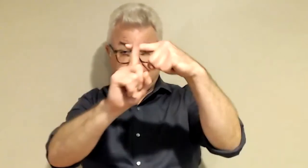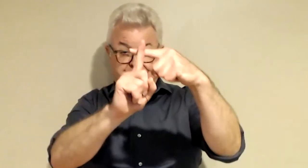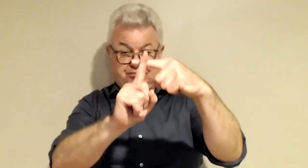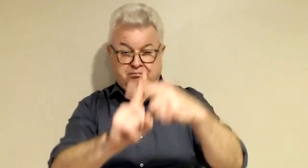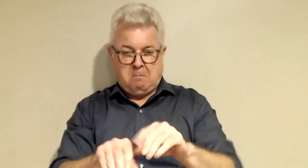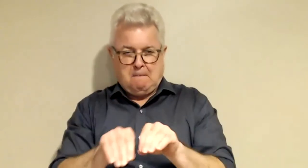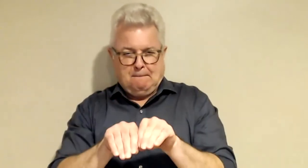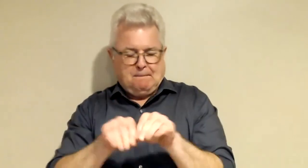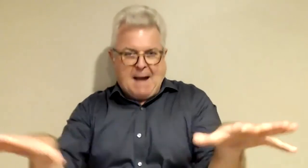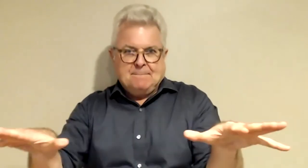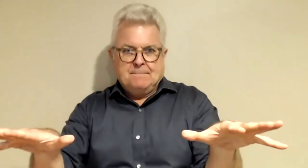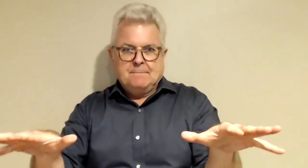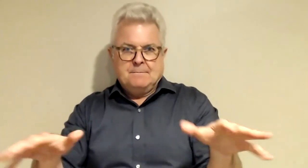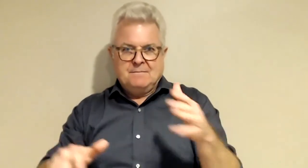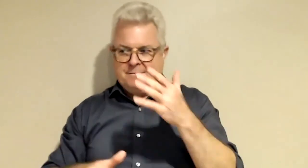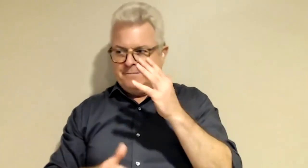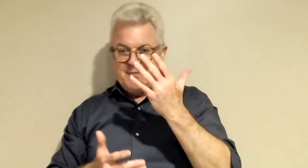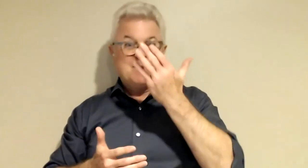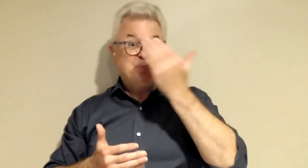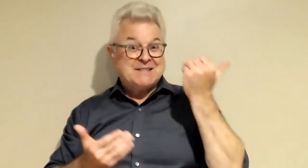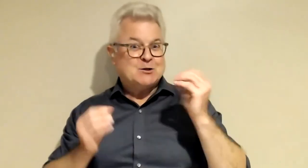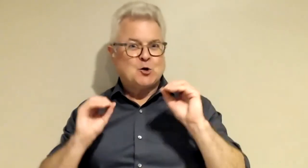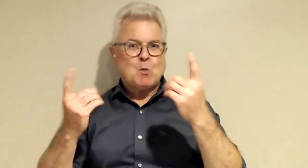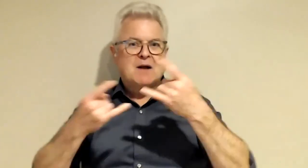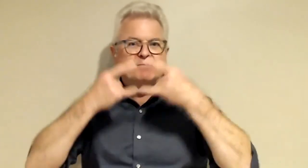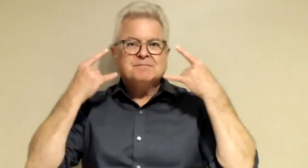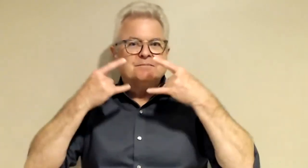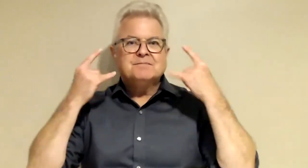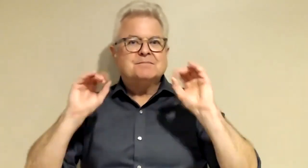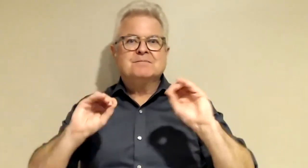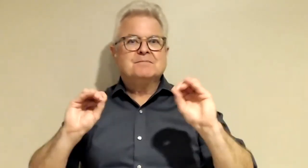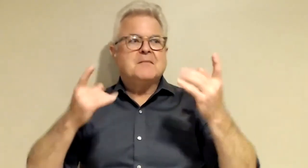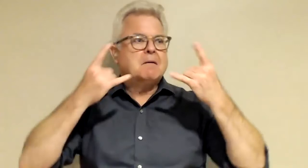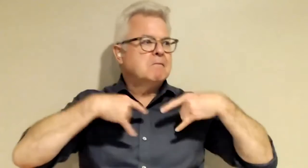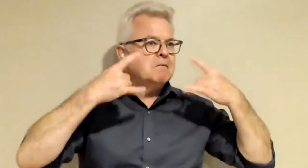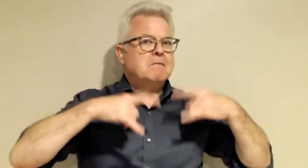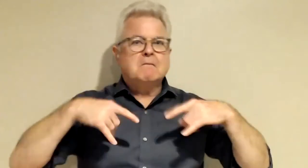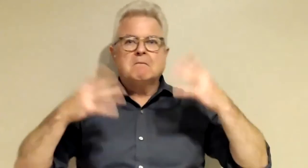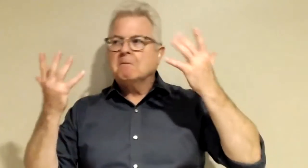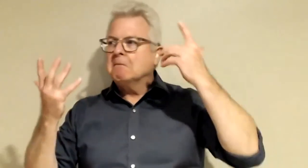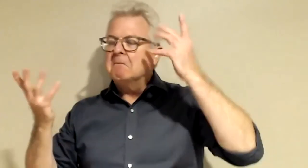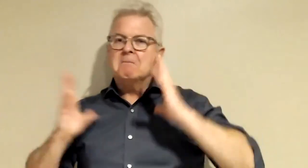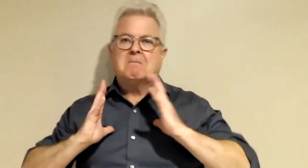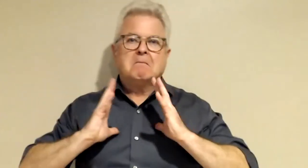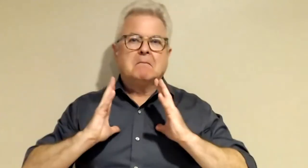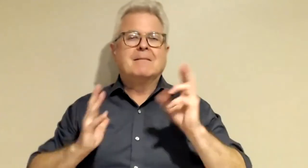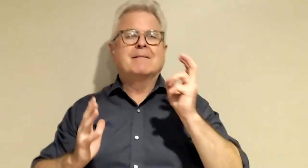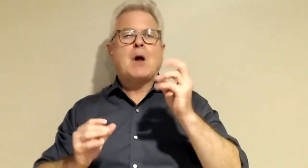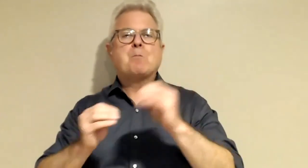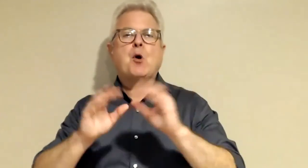4 days, there was an increase of a population explosion of those that had occurred with COVID-19, because everybody